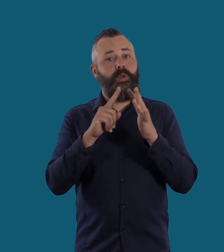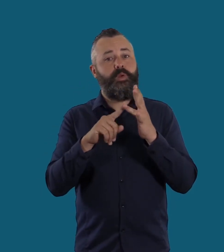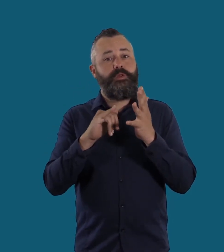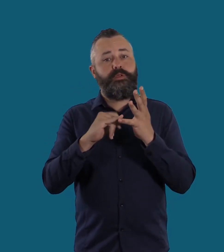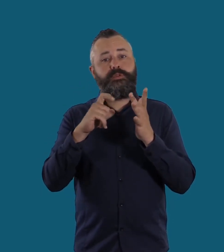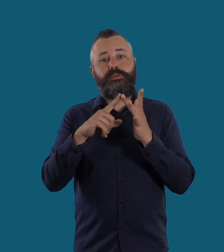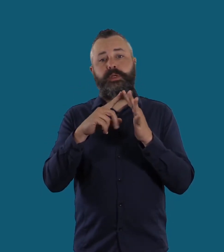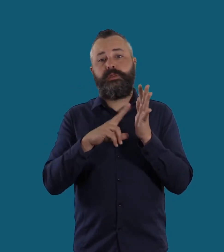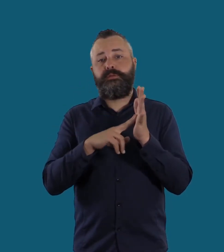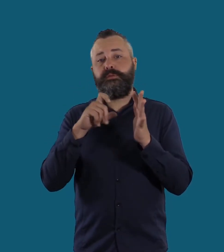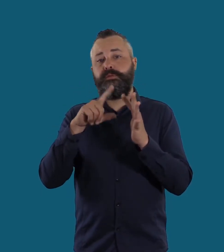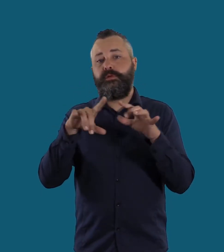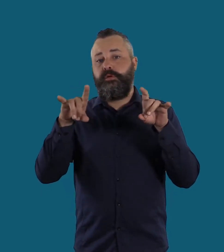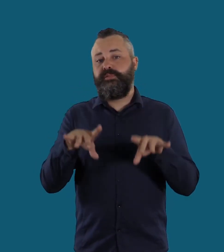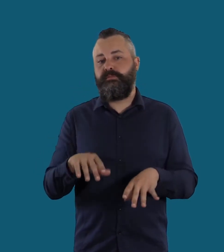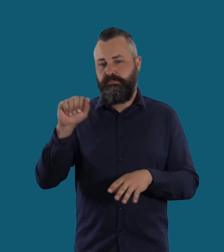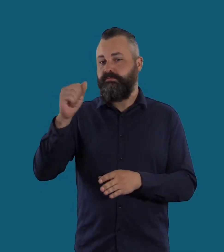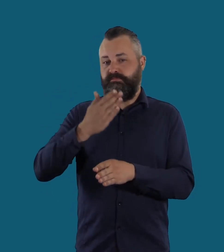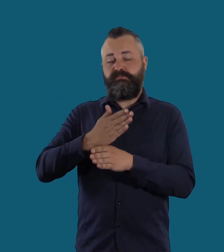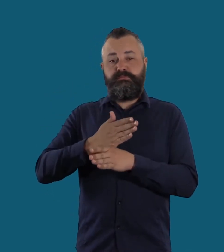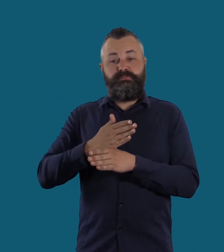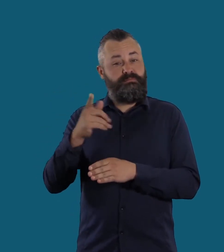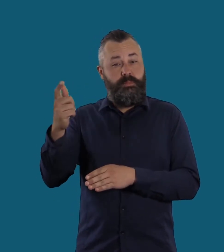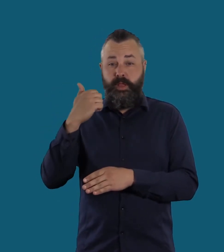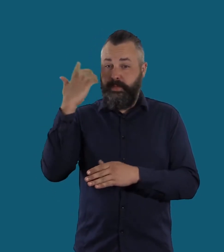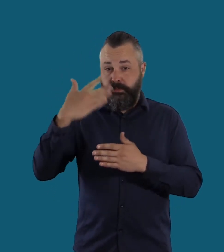Geoscience Australia operates a 24/7 earthquake monitoring centre,